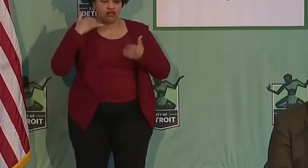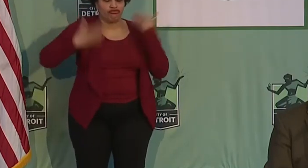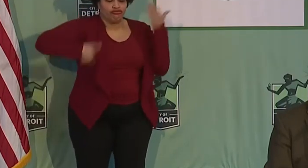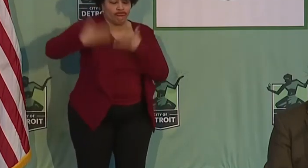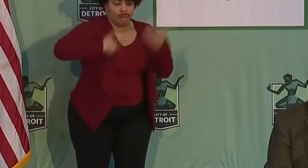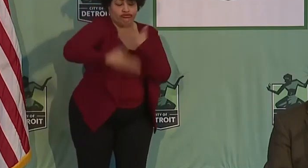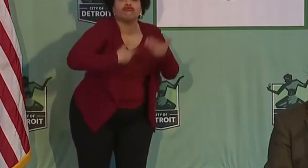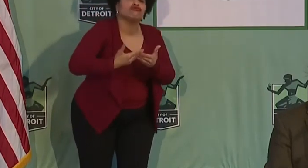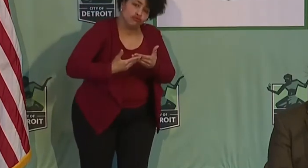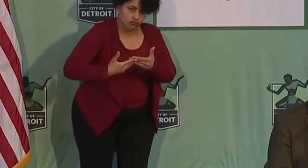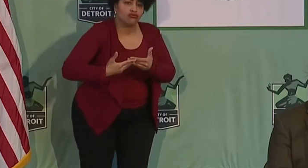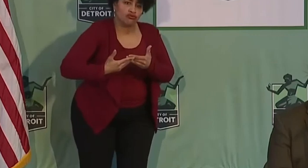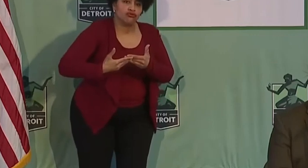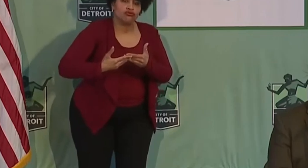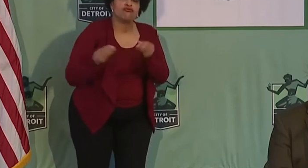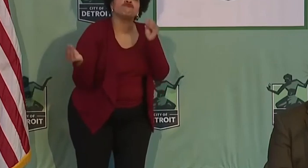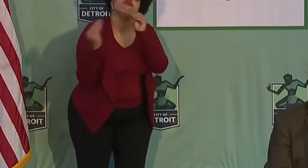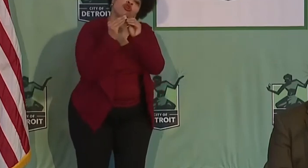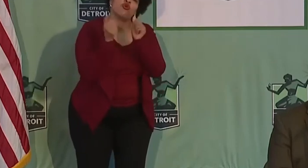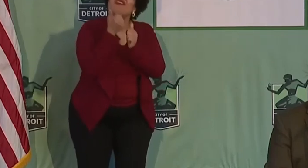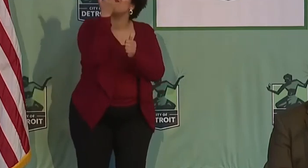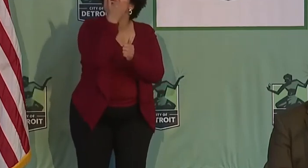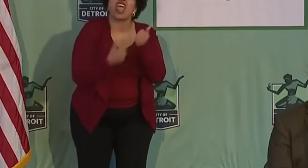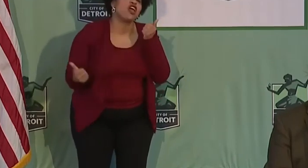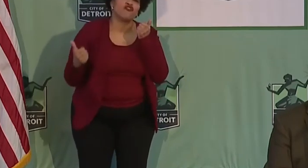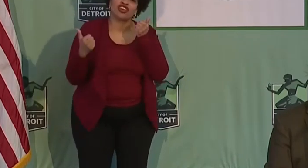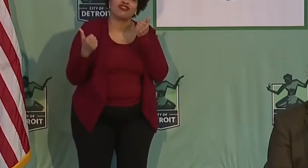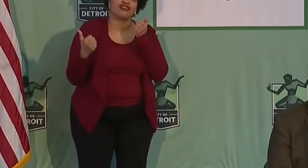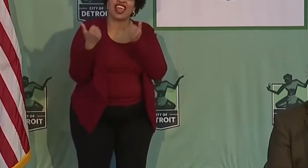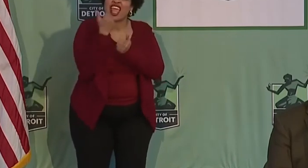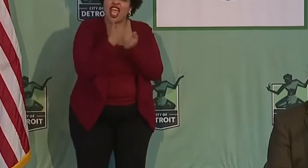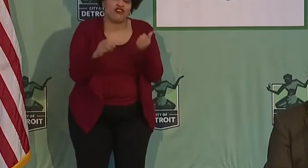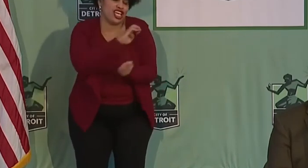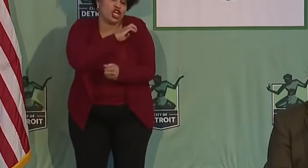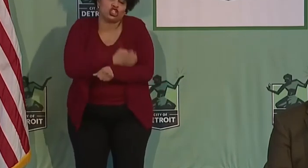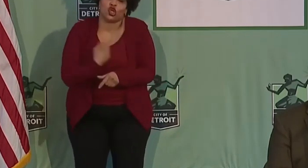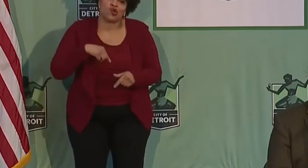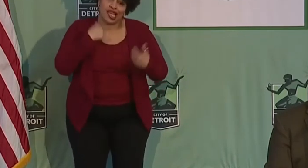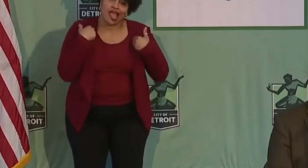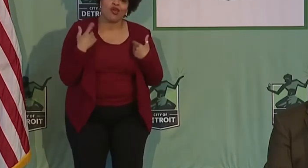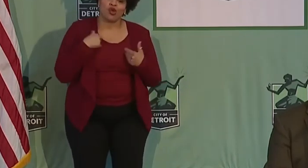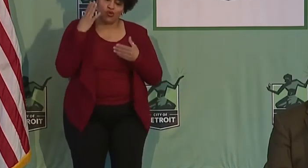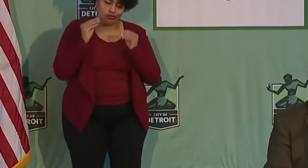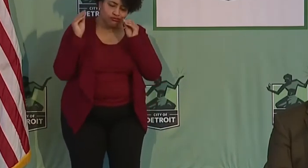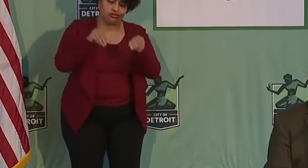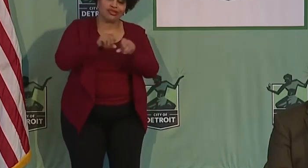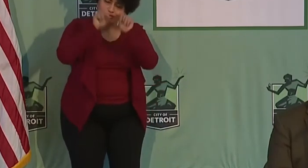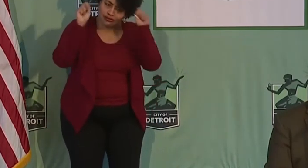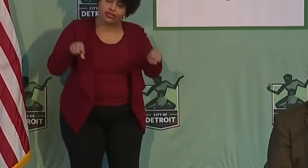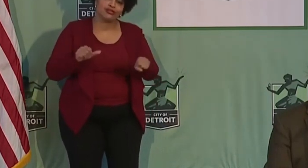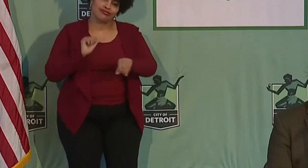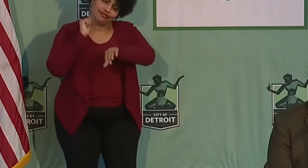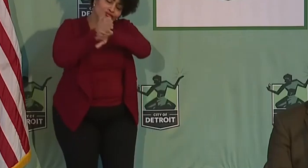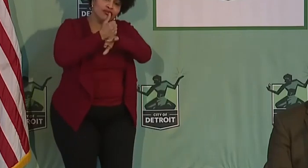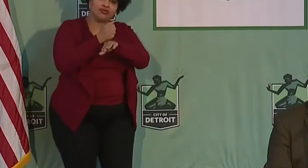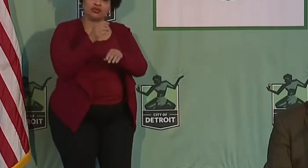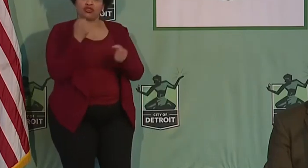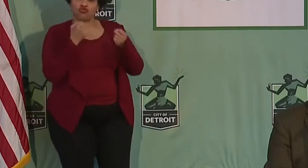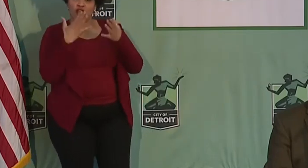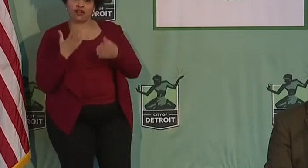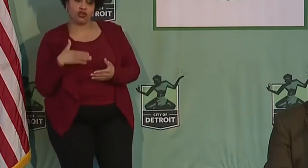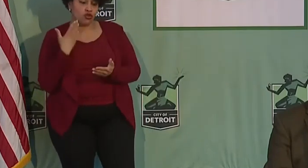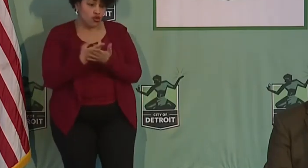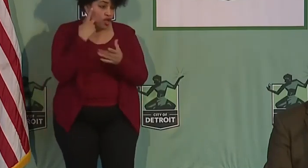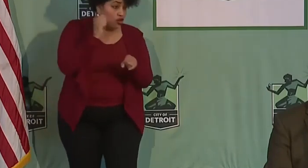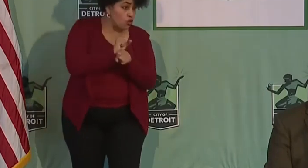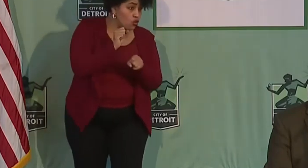up with every bit of vigor. We are now going to put systems in place that when bus drivers show up for work, we're going to